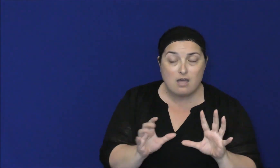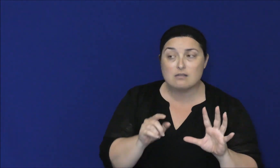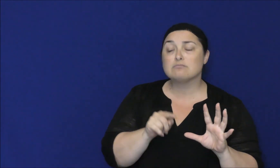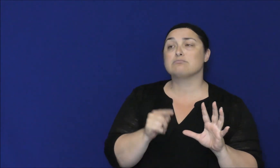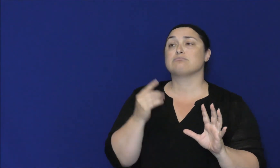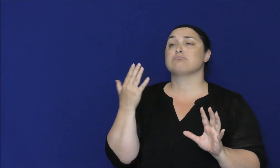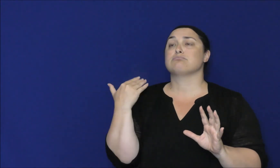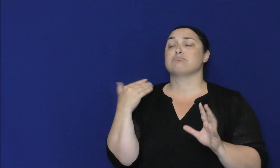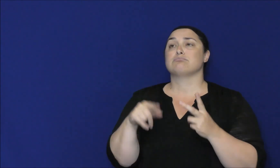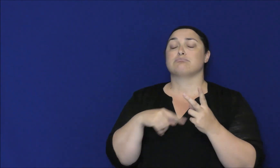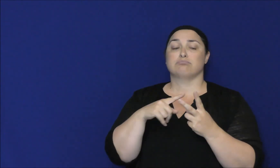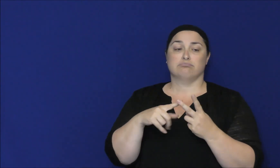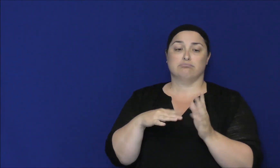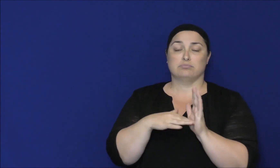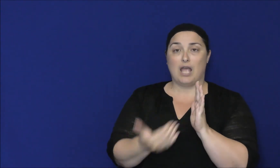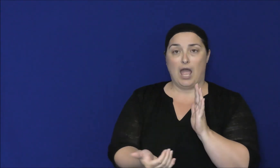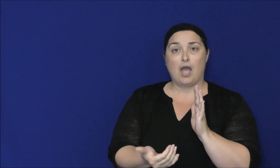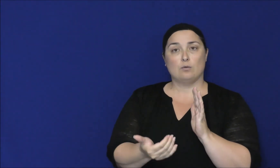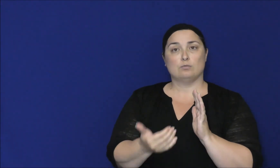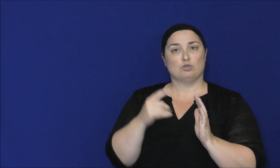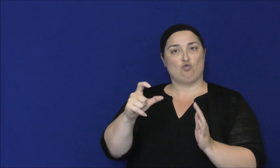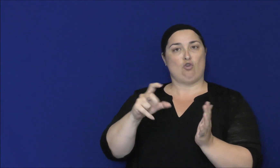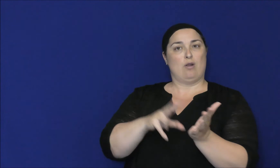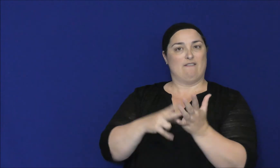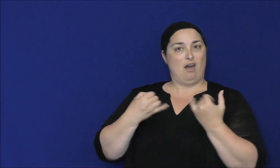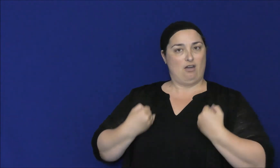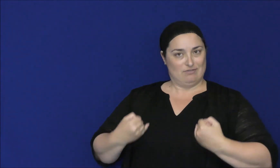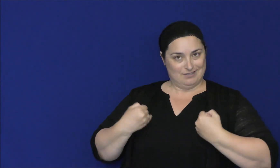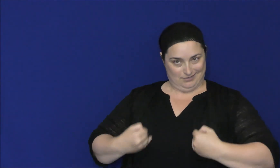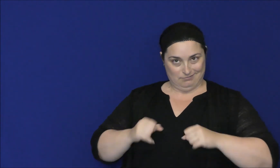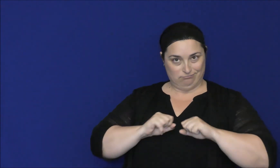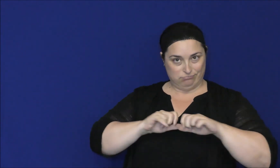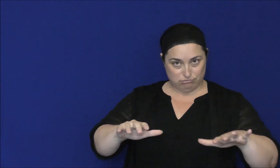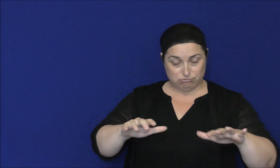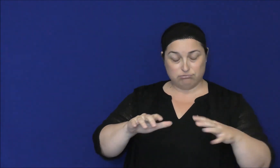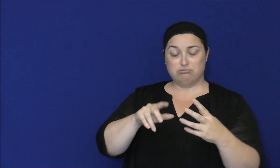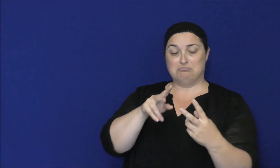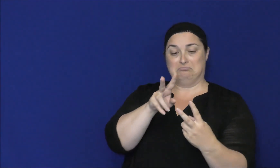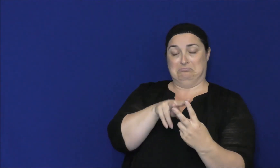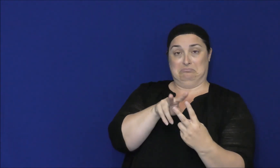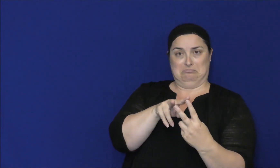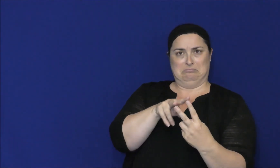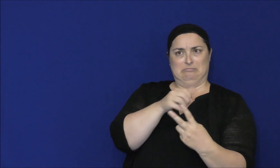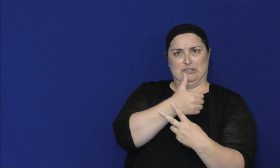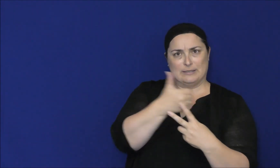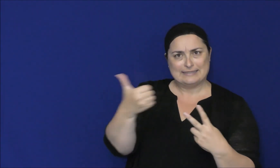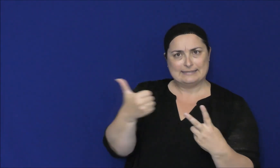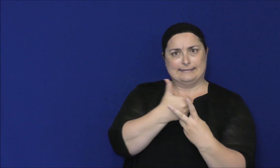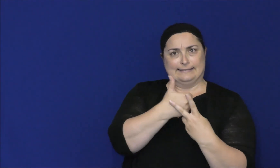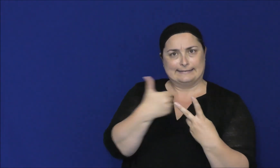and now in relation to the coronavirus outbreak, consistent presence, but is that